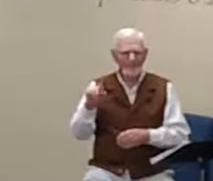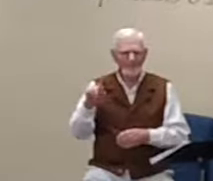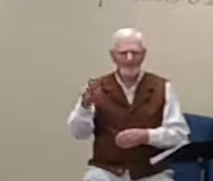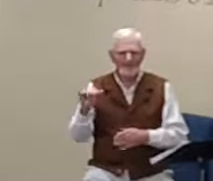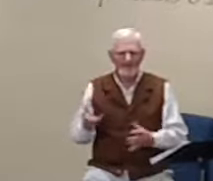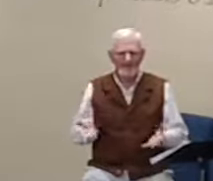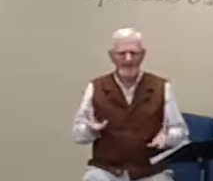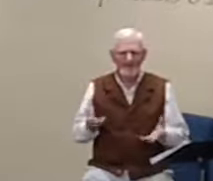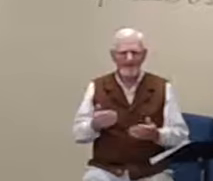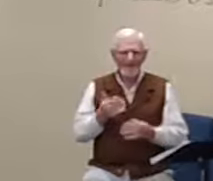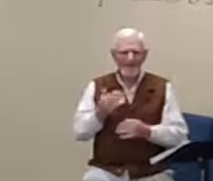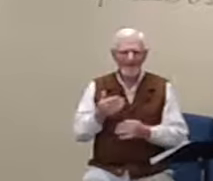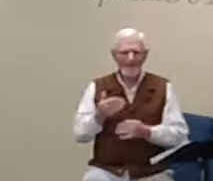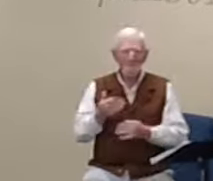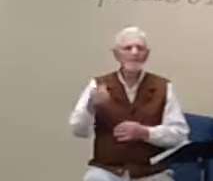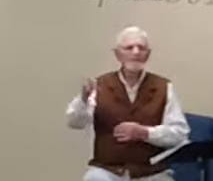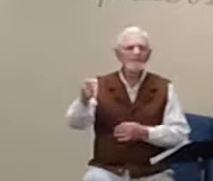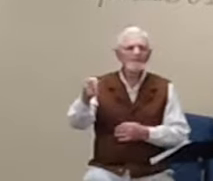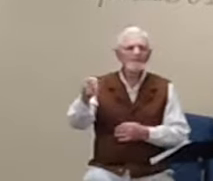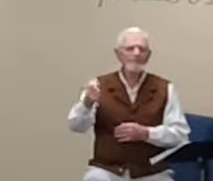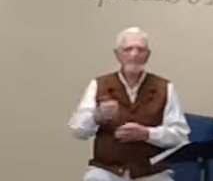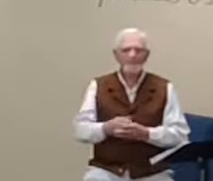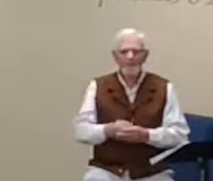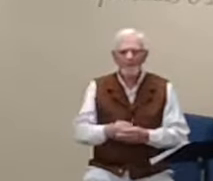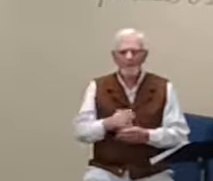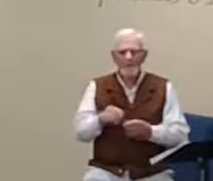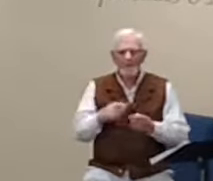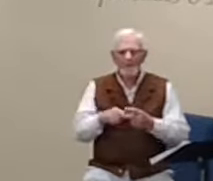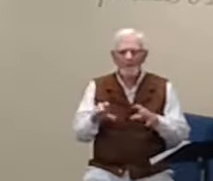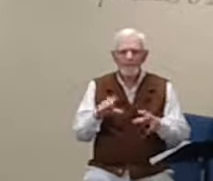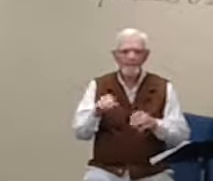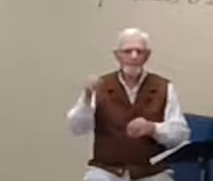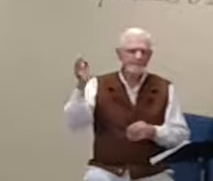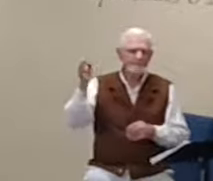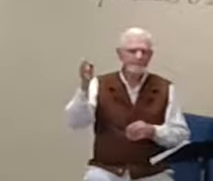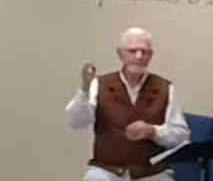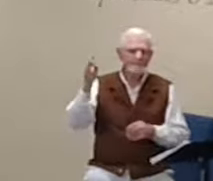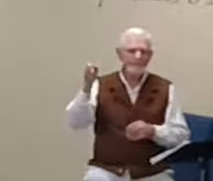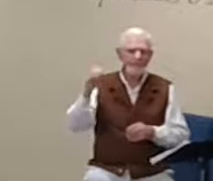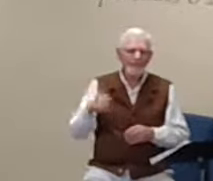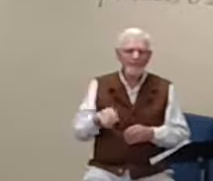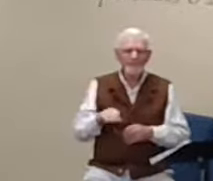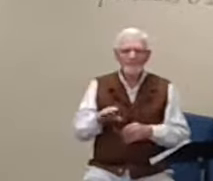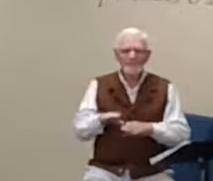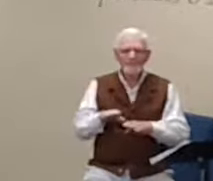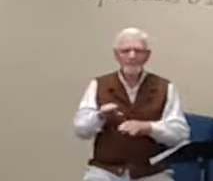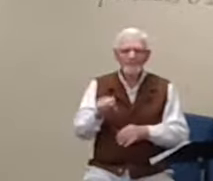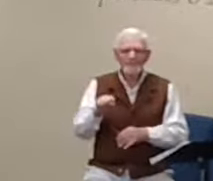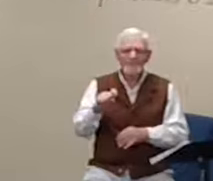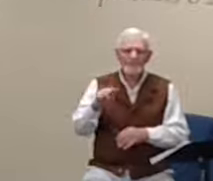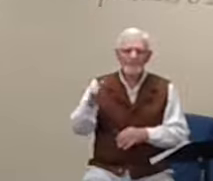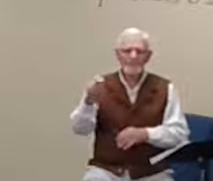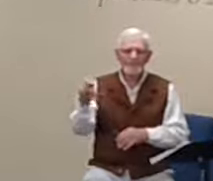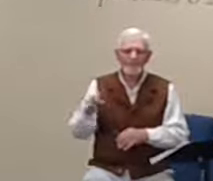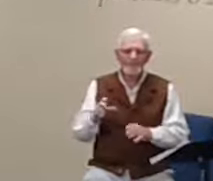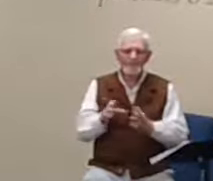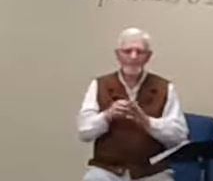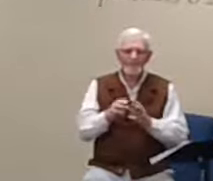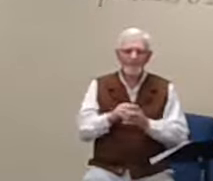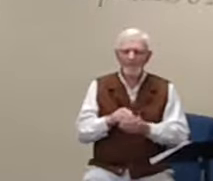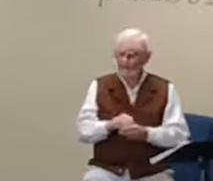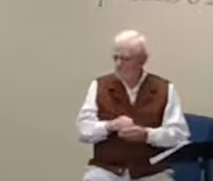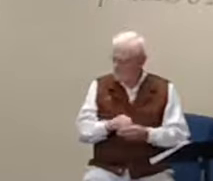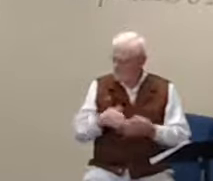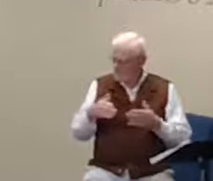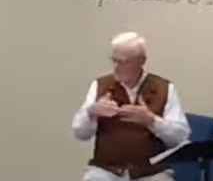and next Saturday we're going to be doing street preaching. We meet at